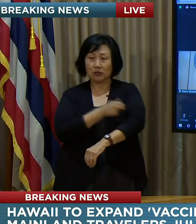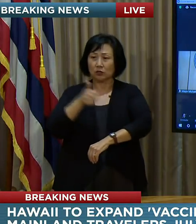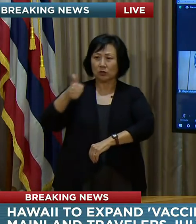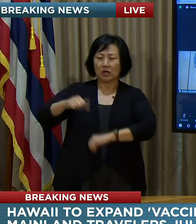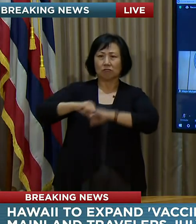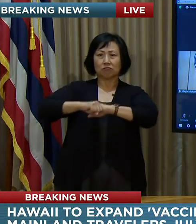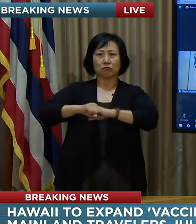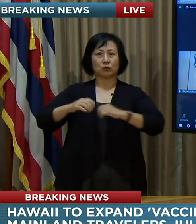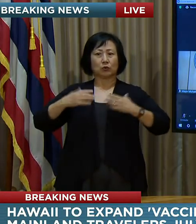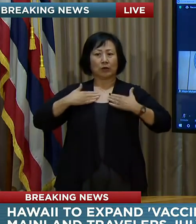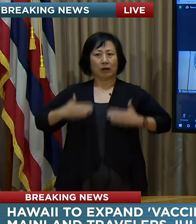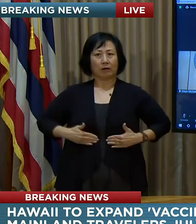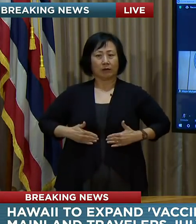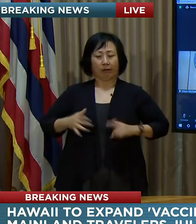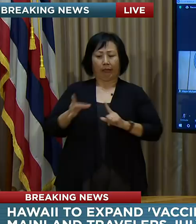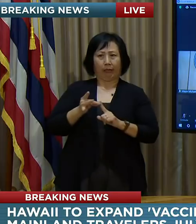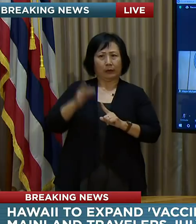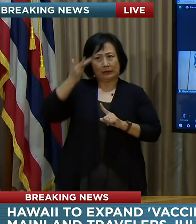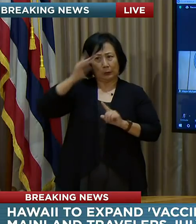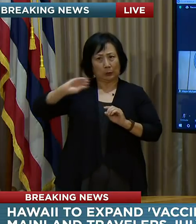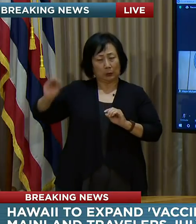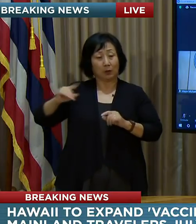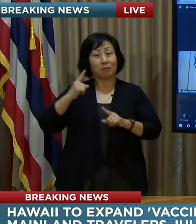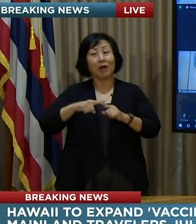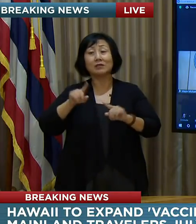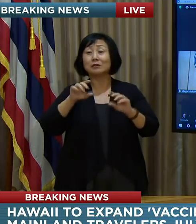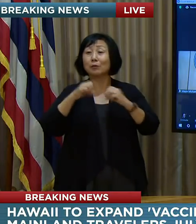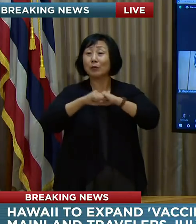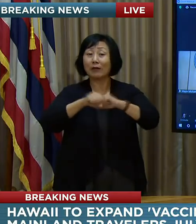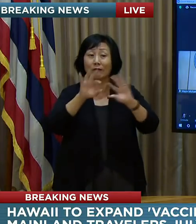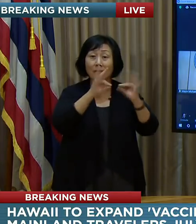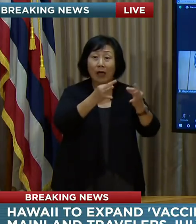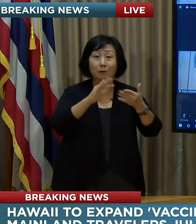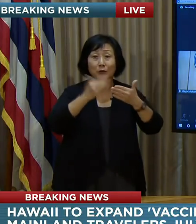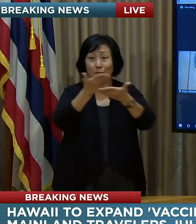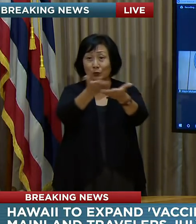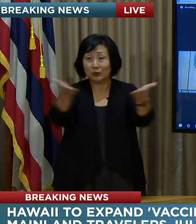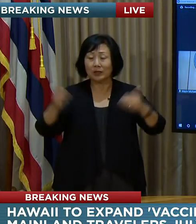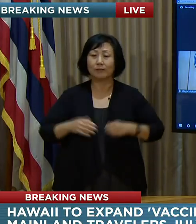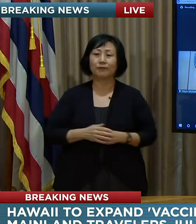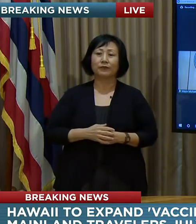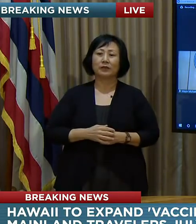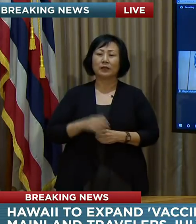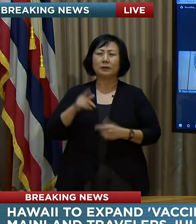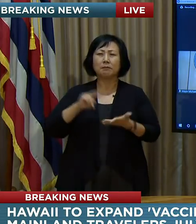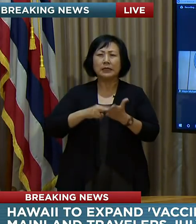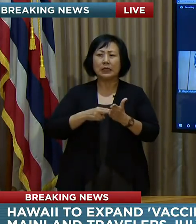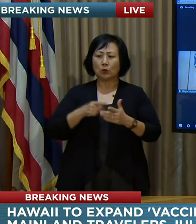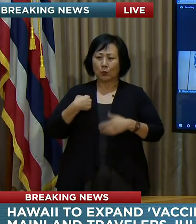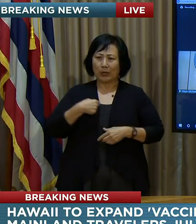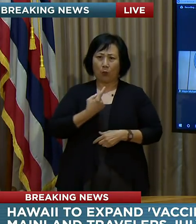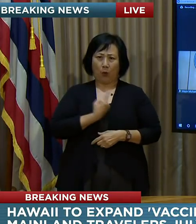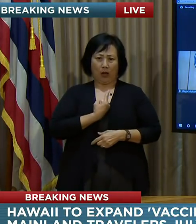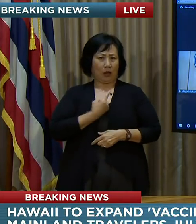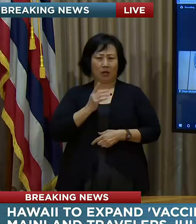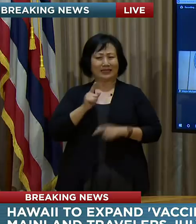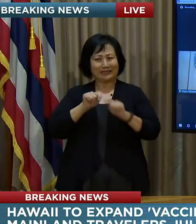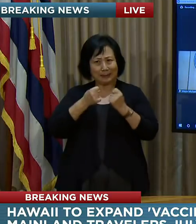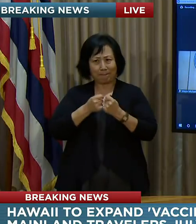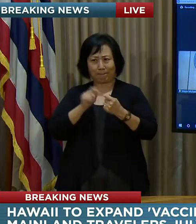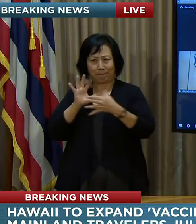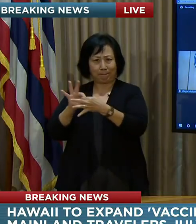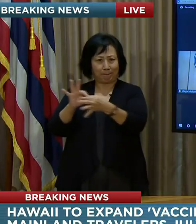yourself, as was mentioned earlier, you protect your family and your community. This is a team effort. Like, we are at